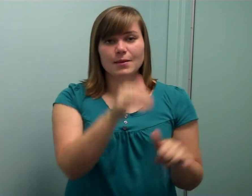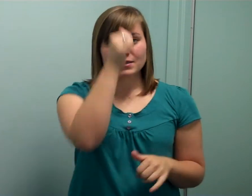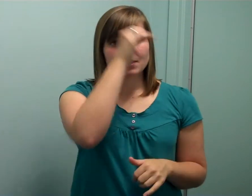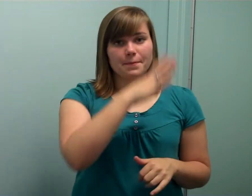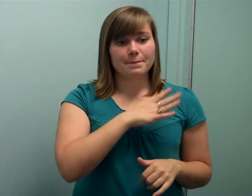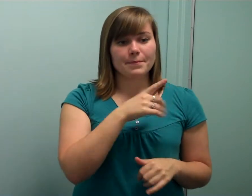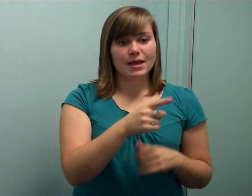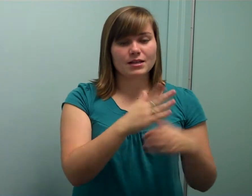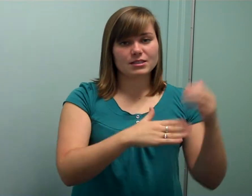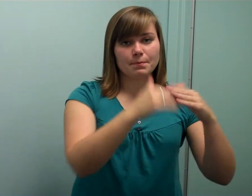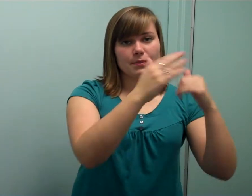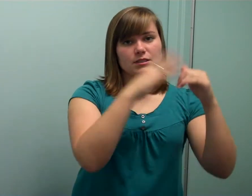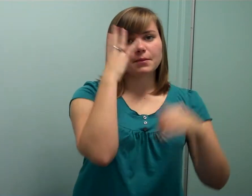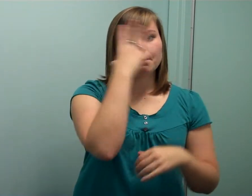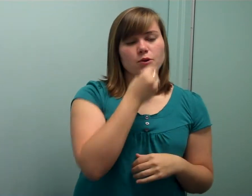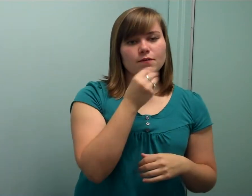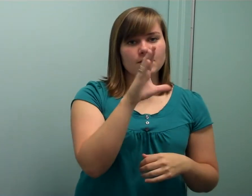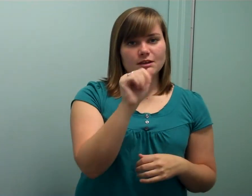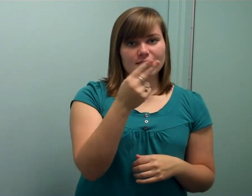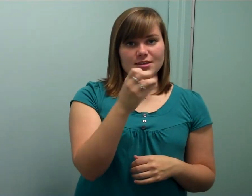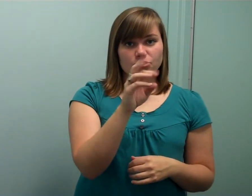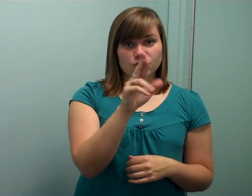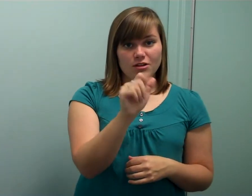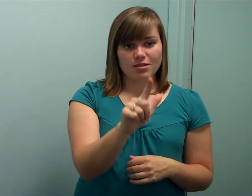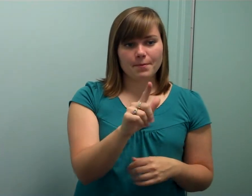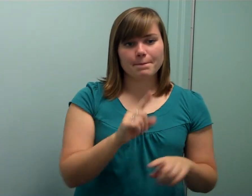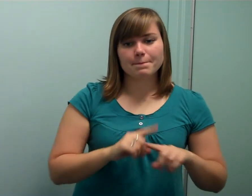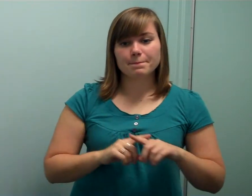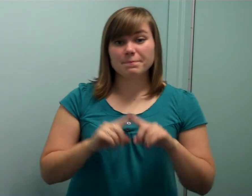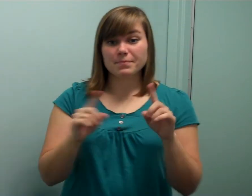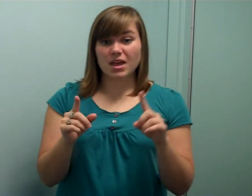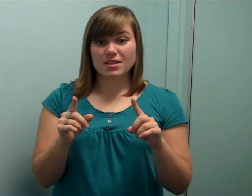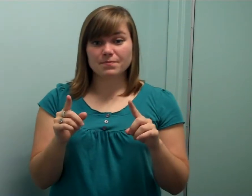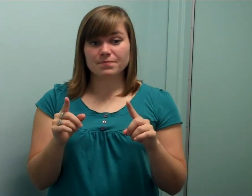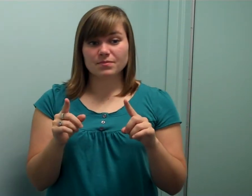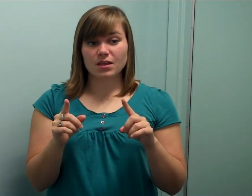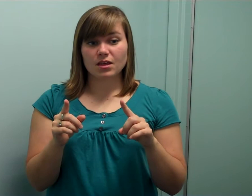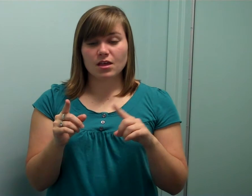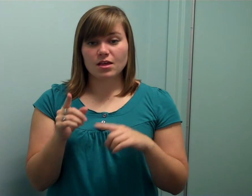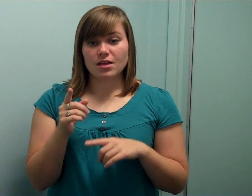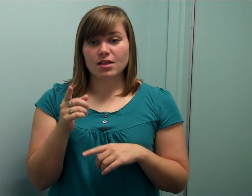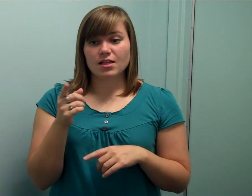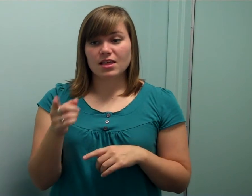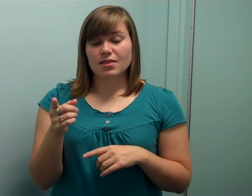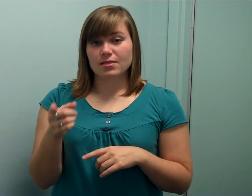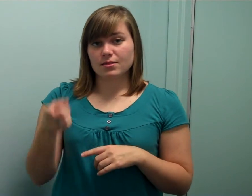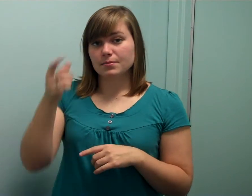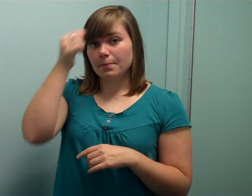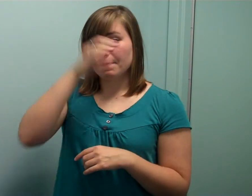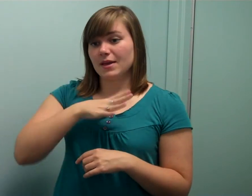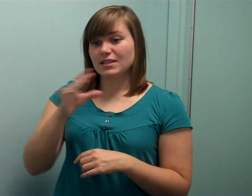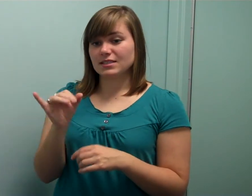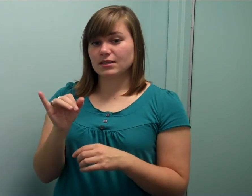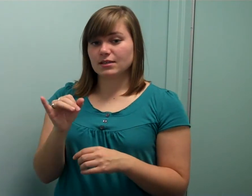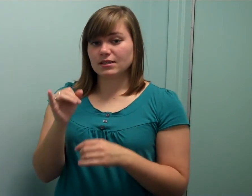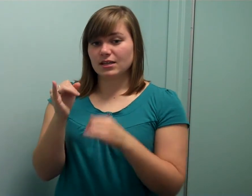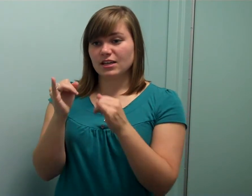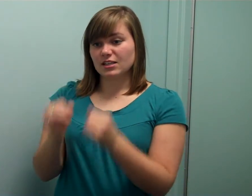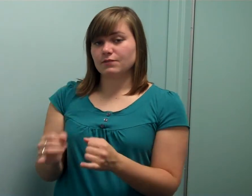a beautiful cathedral. But his inner experience was quite different. We do have the power to